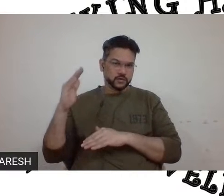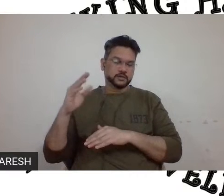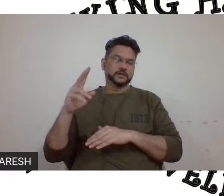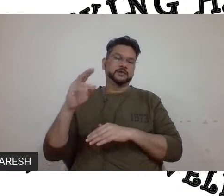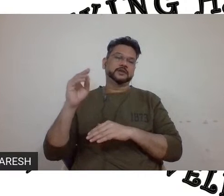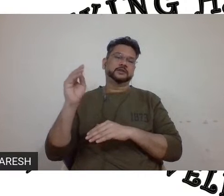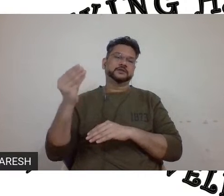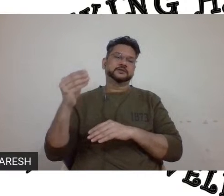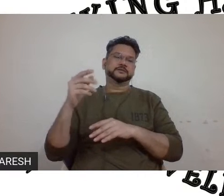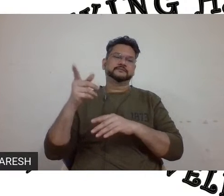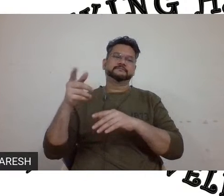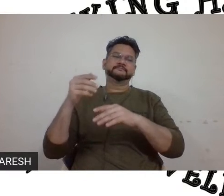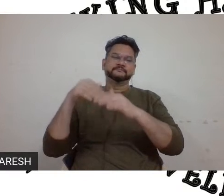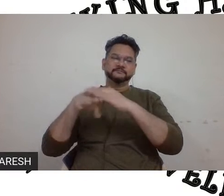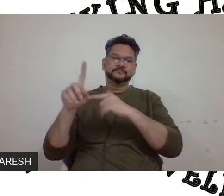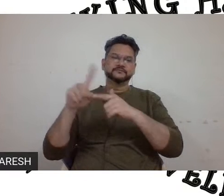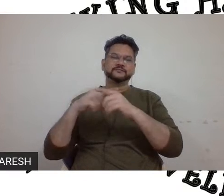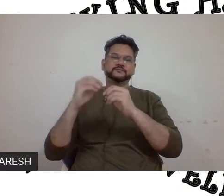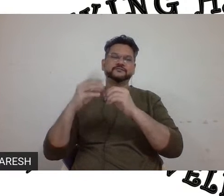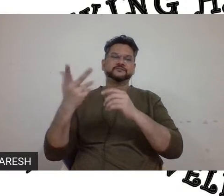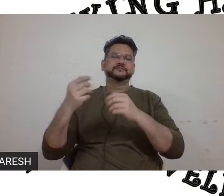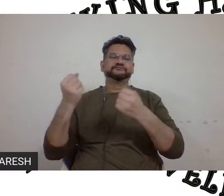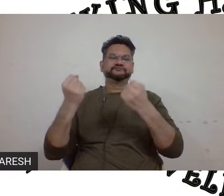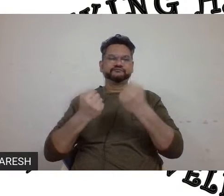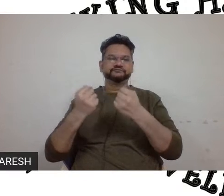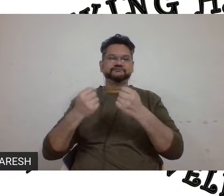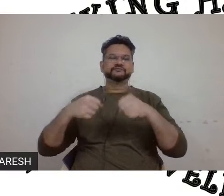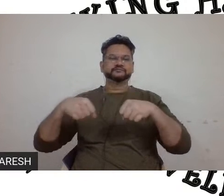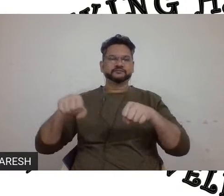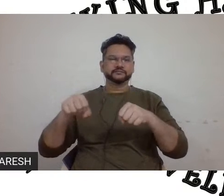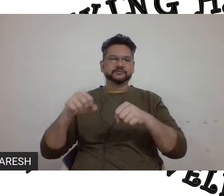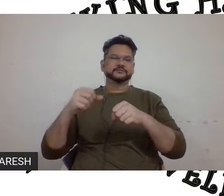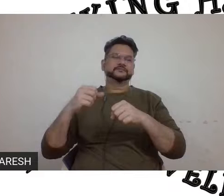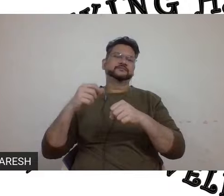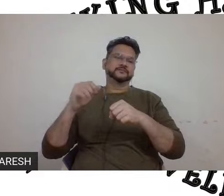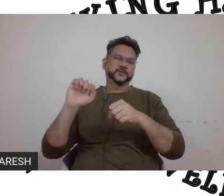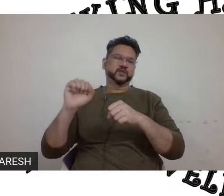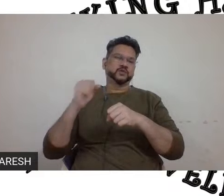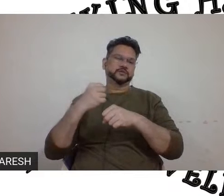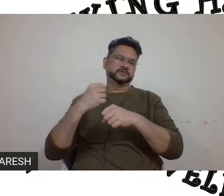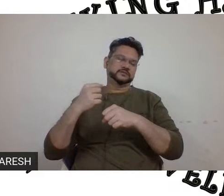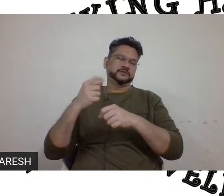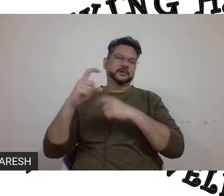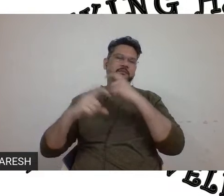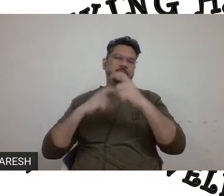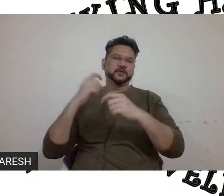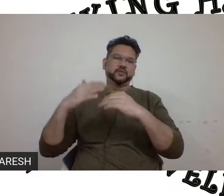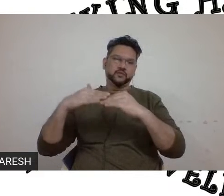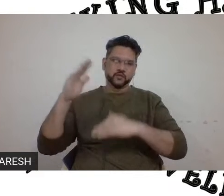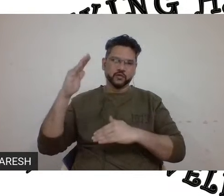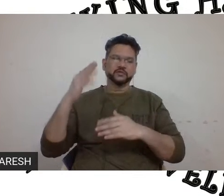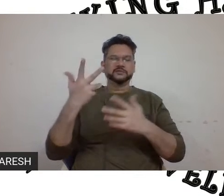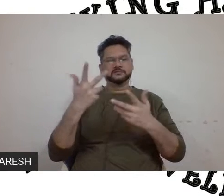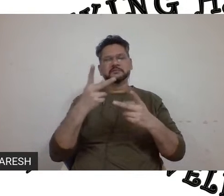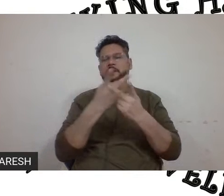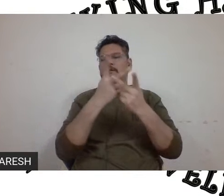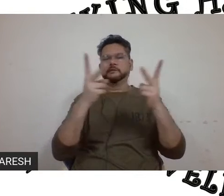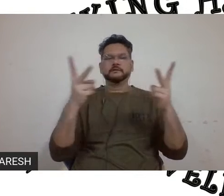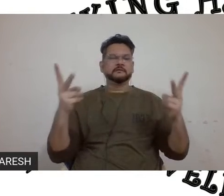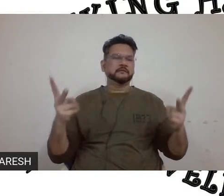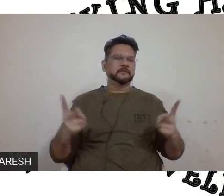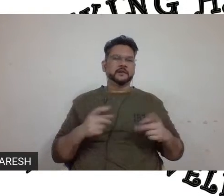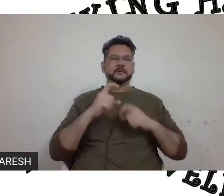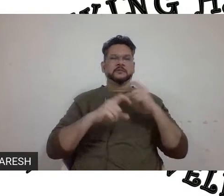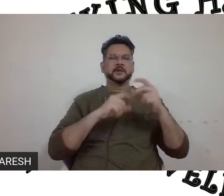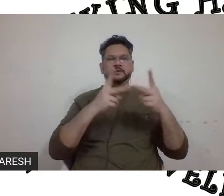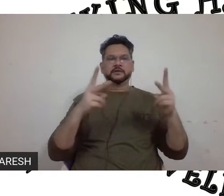the opportunities coming from automotive industry. So there's an opportunity, but we need to grab onto the opportunity, and we need to ensure